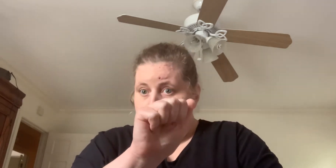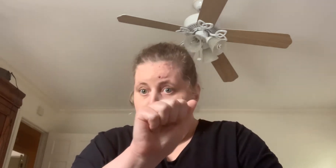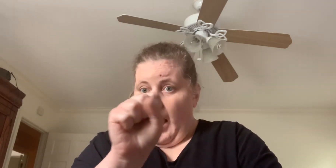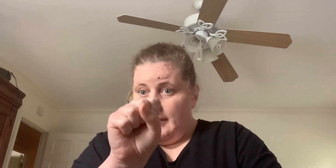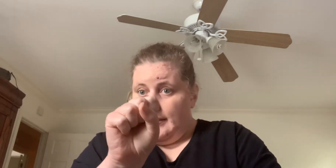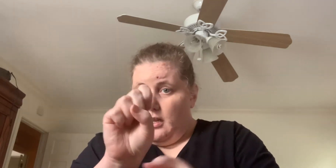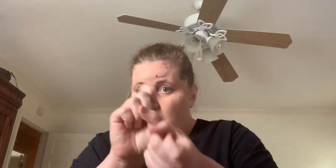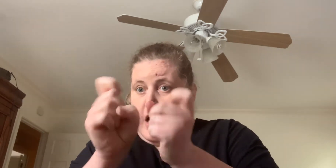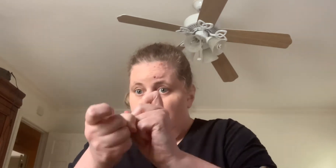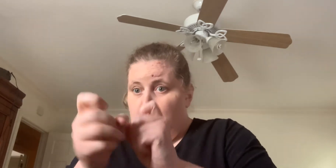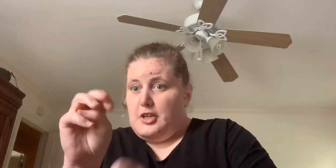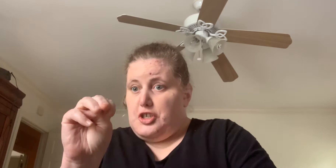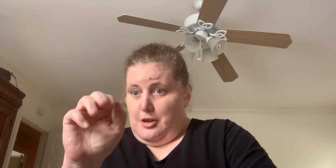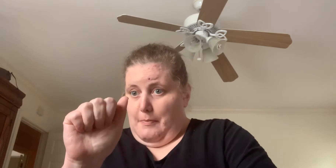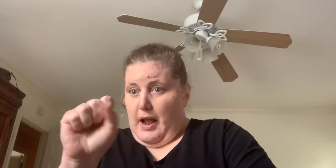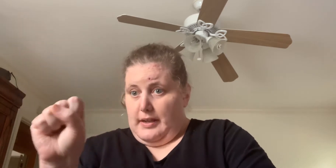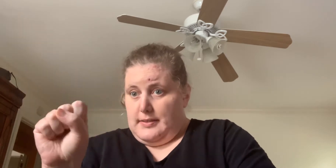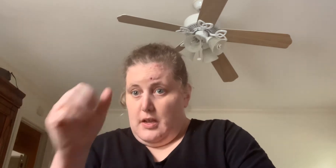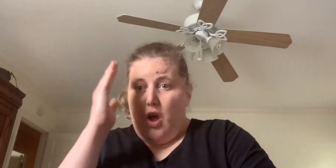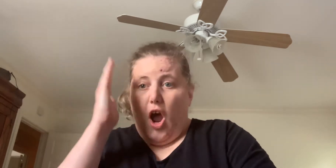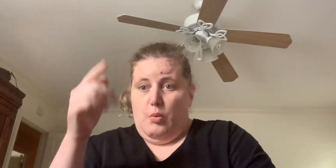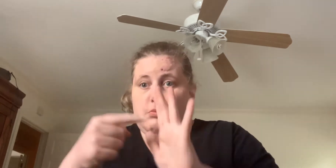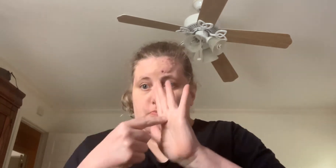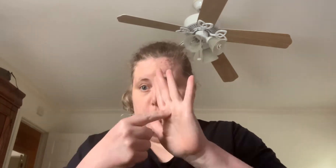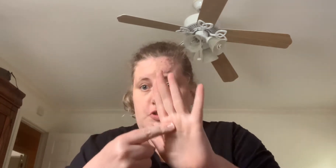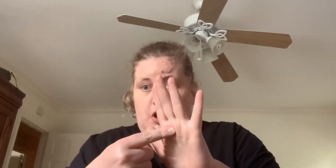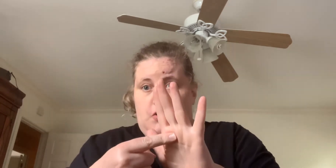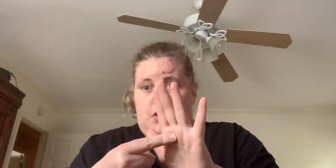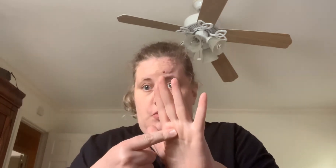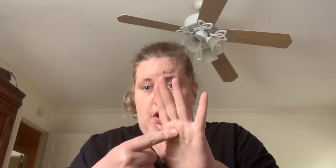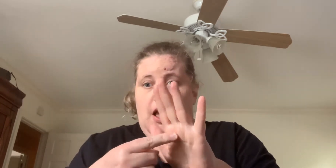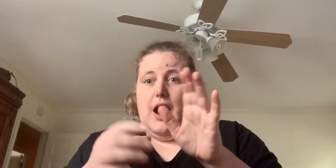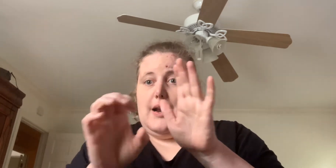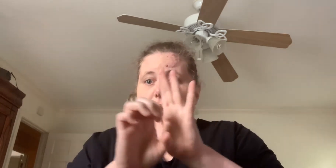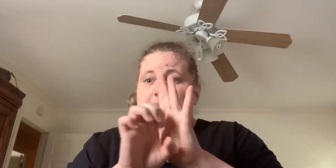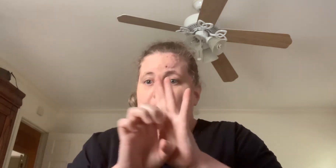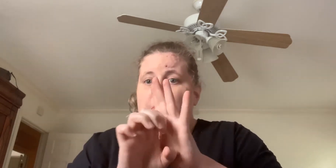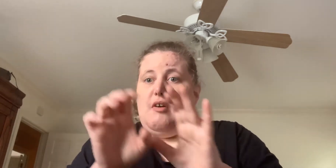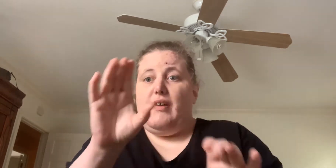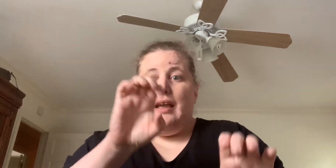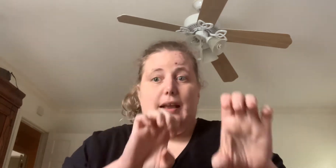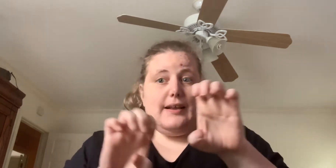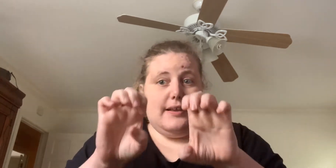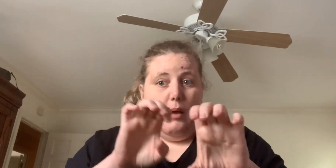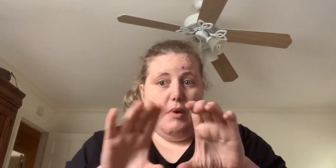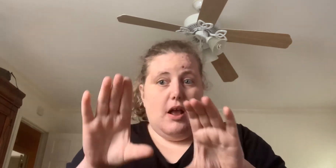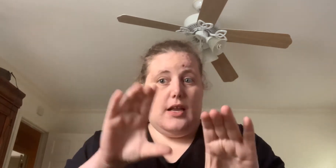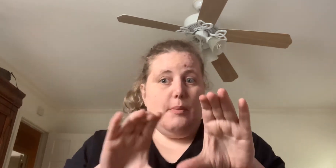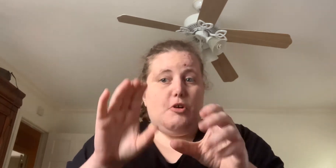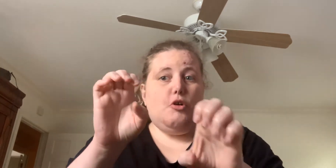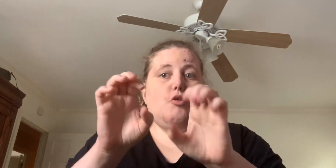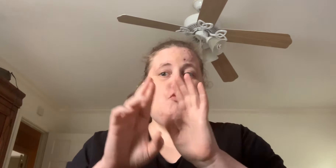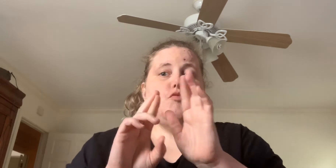what we're going to do. I'm going to do some examples of chemical reactions, how you would set it up, and how you would do the various